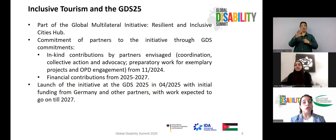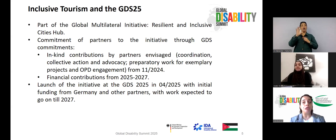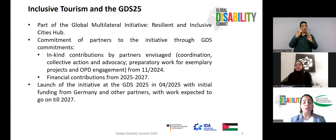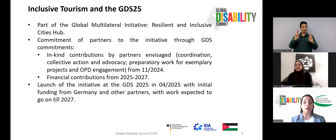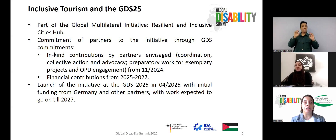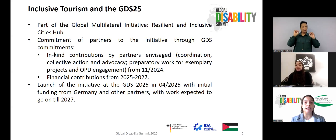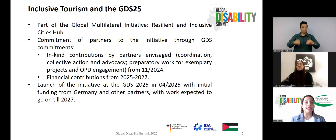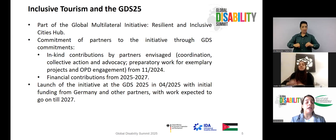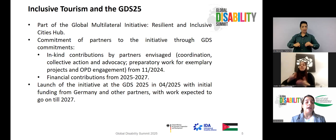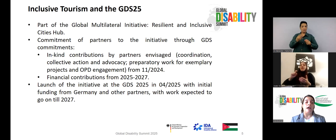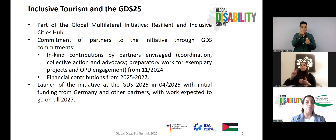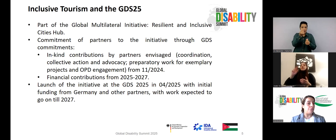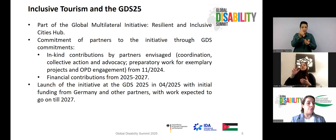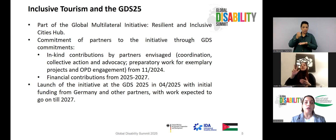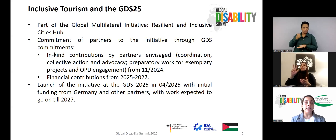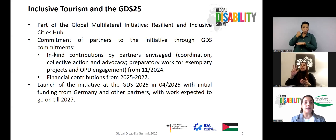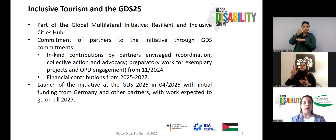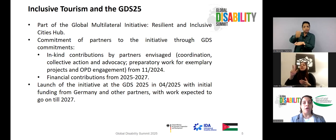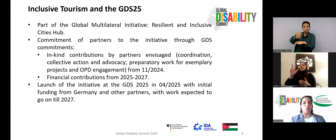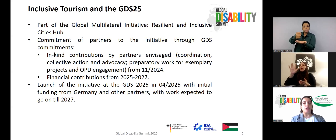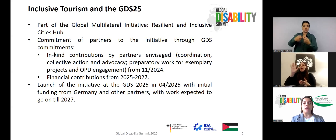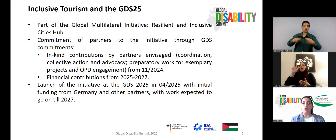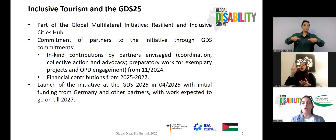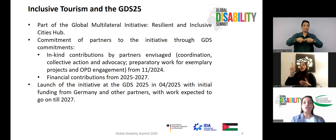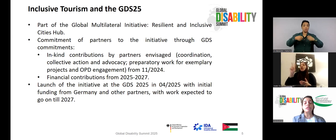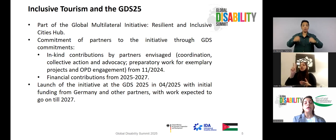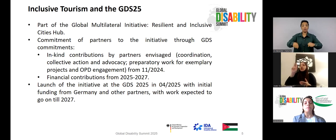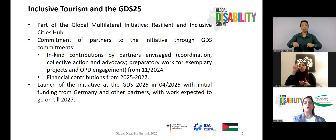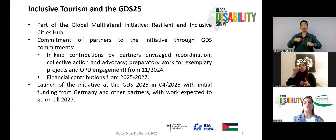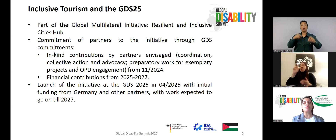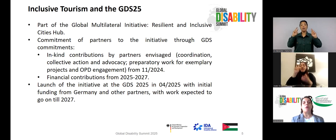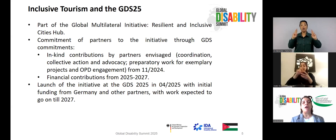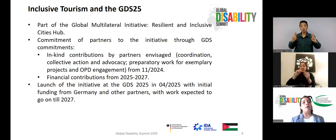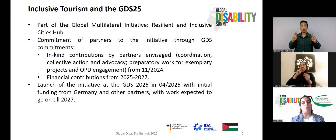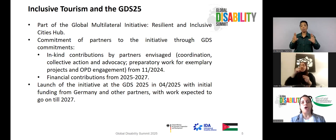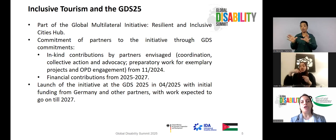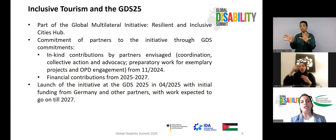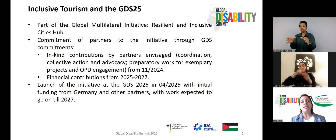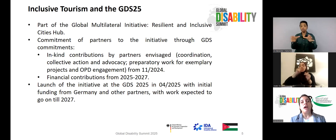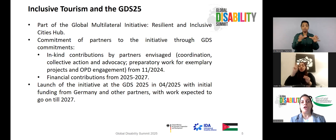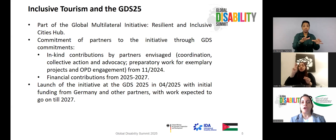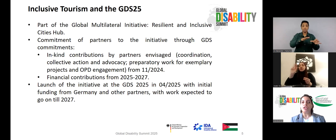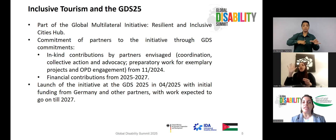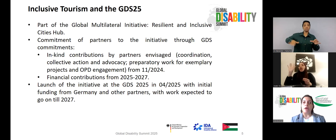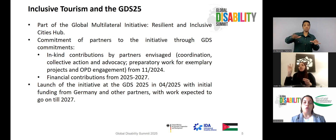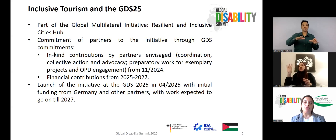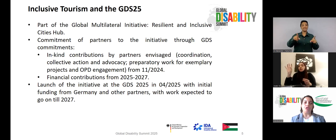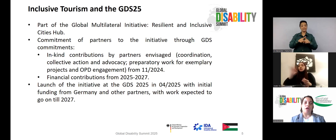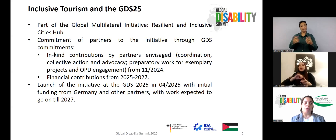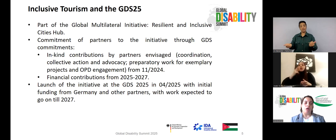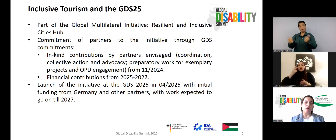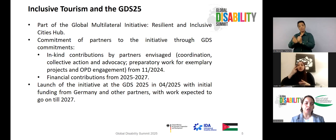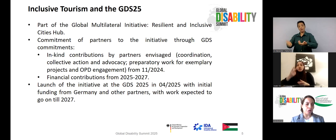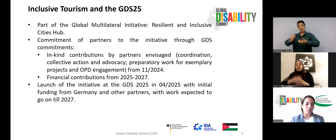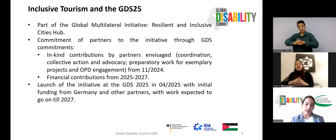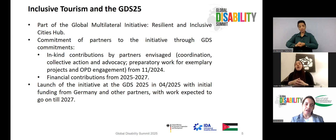financial contributions, not least by, of course, the co-host, but also by partners and other stakeholders